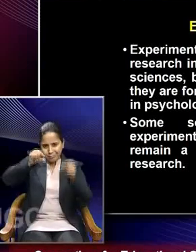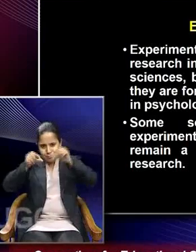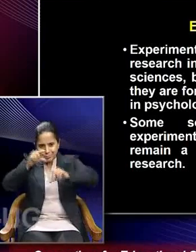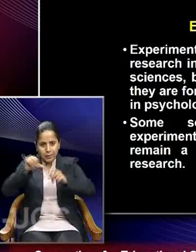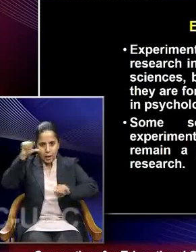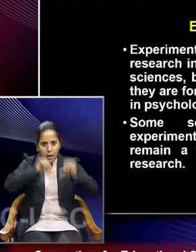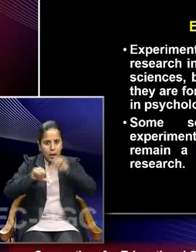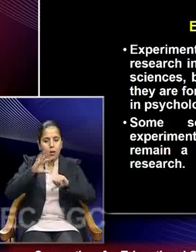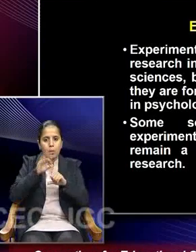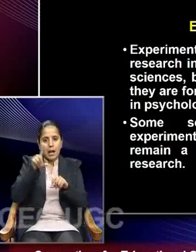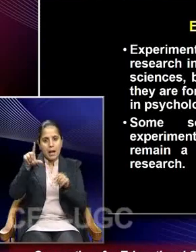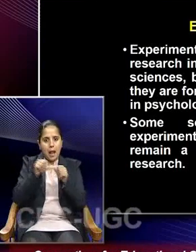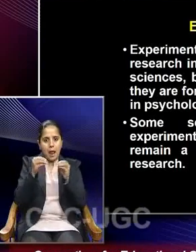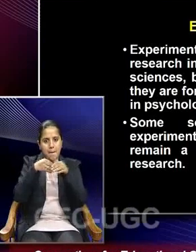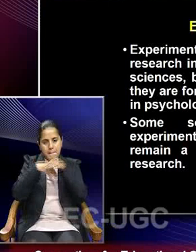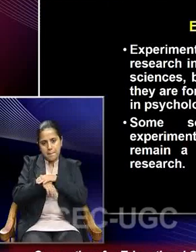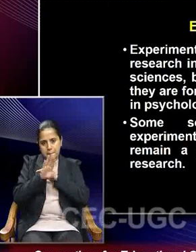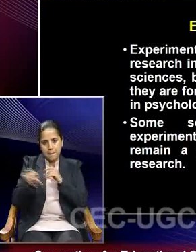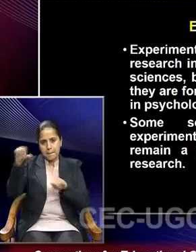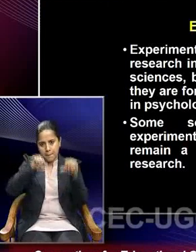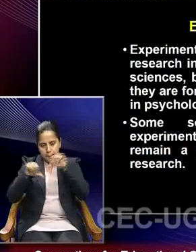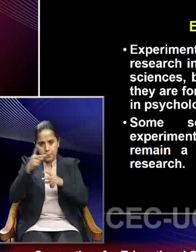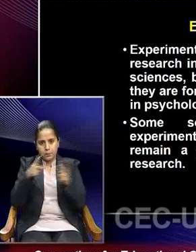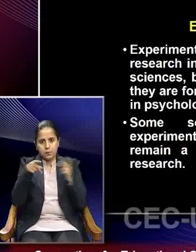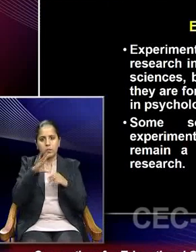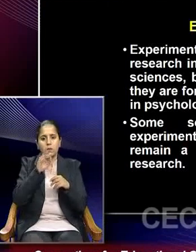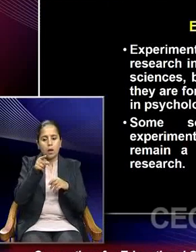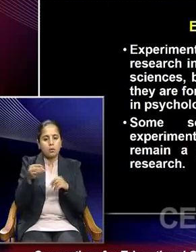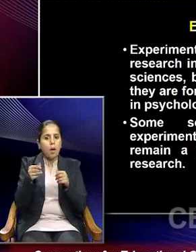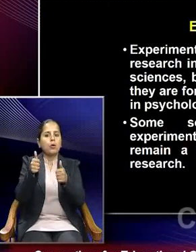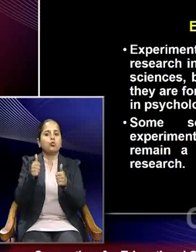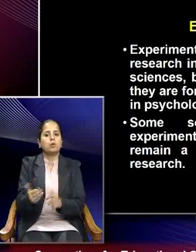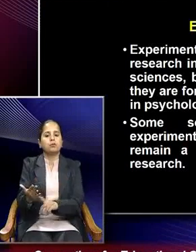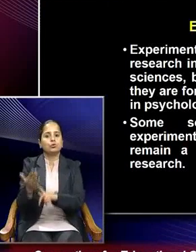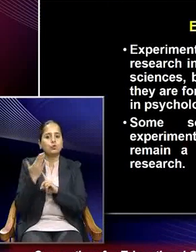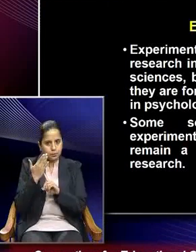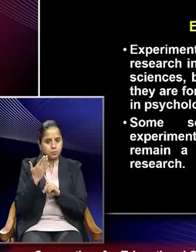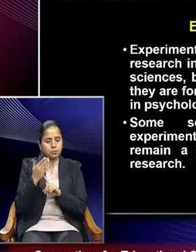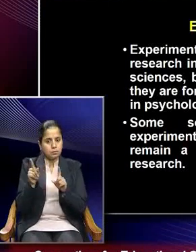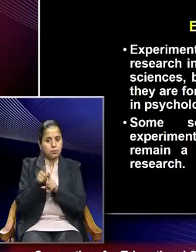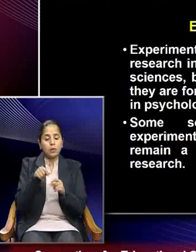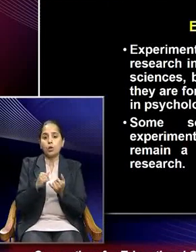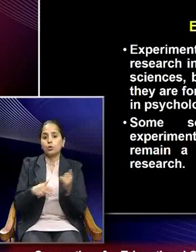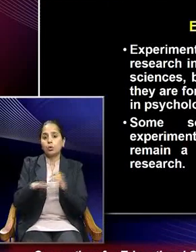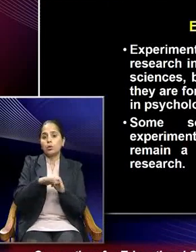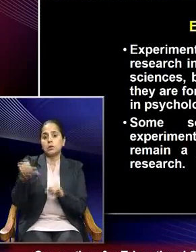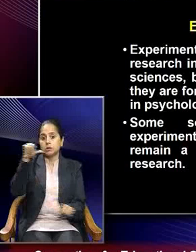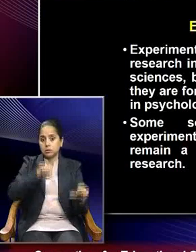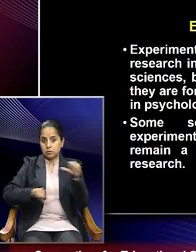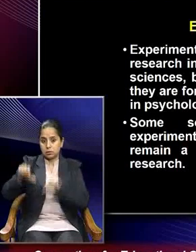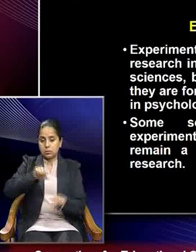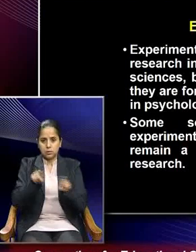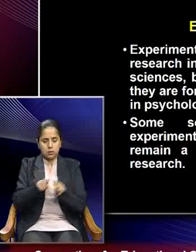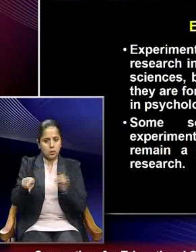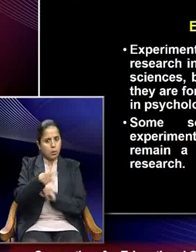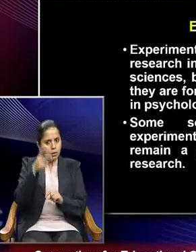in a closed laboratory and you kind of come out with a result. In social sciences, it's